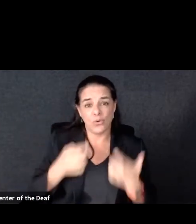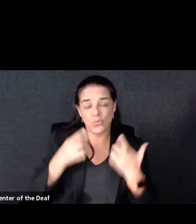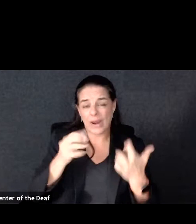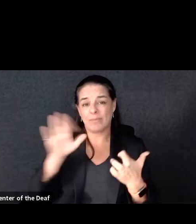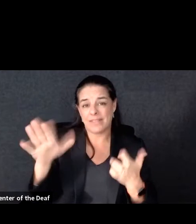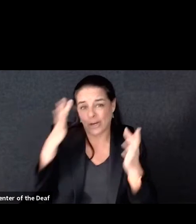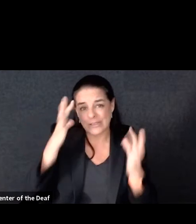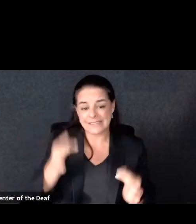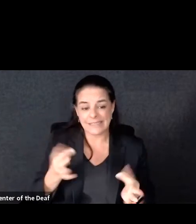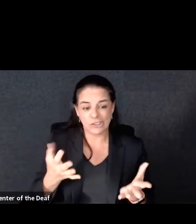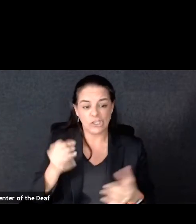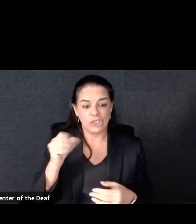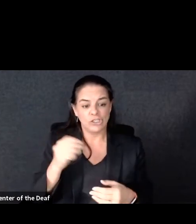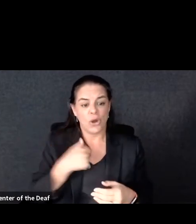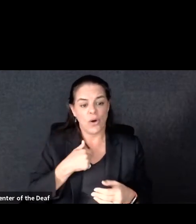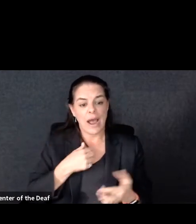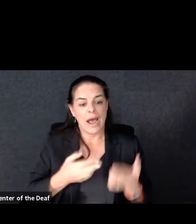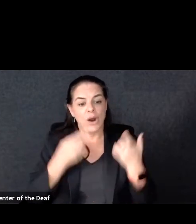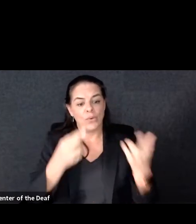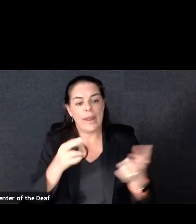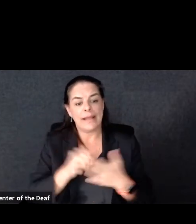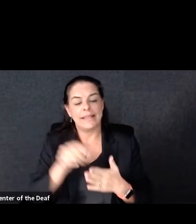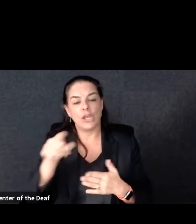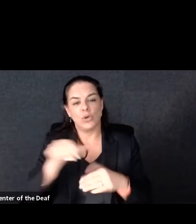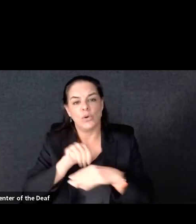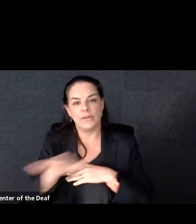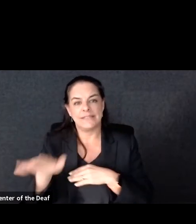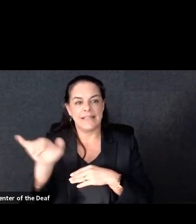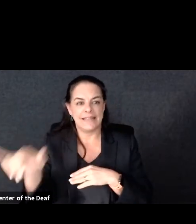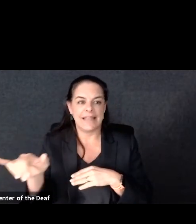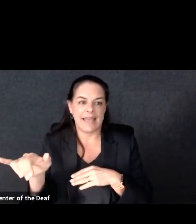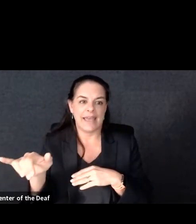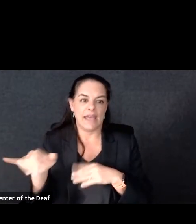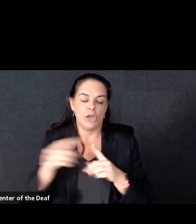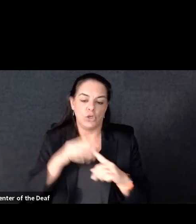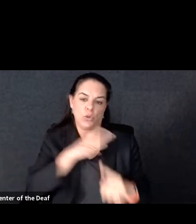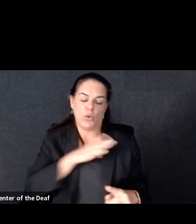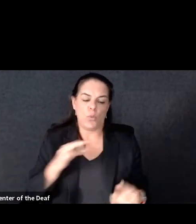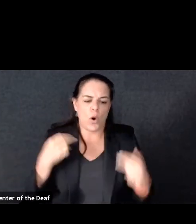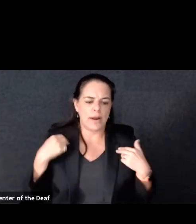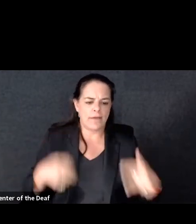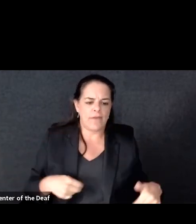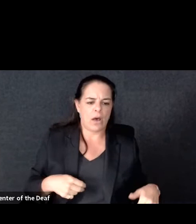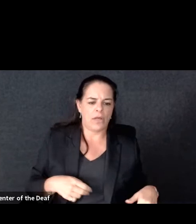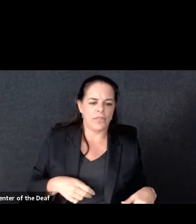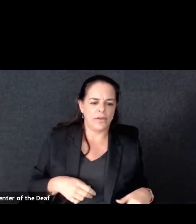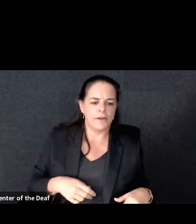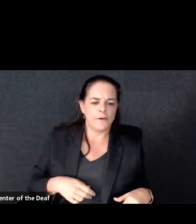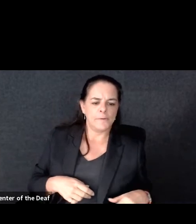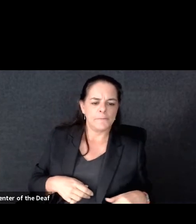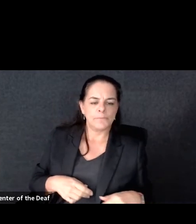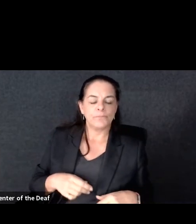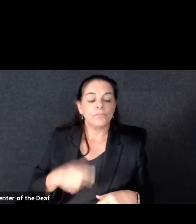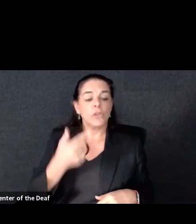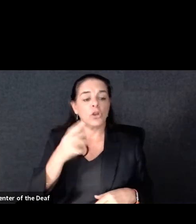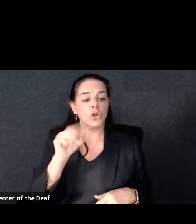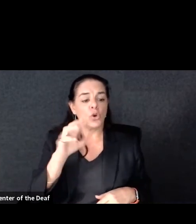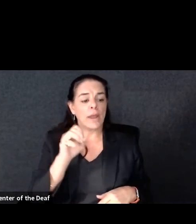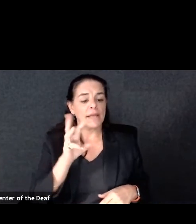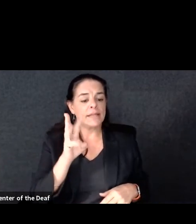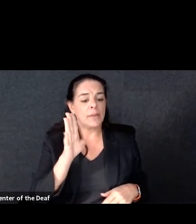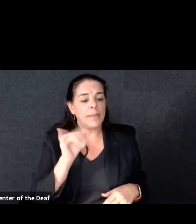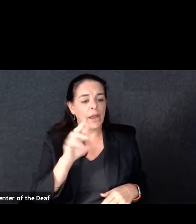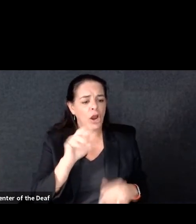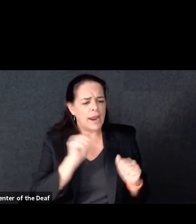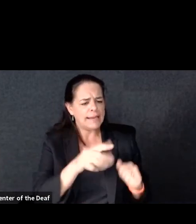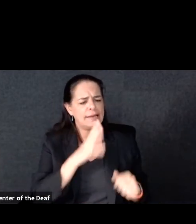are. And so I would recommend that you send that through to the Board of Health for their response. From Grace with WBIR, can you speak at all